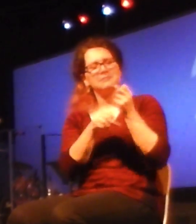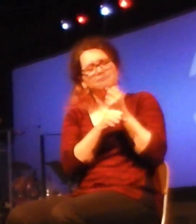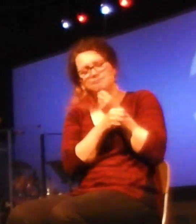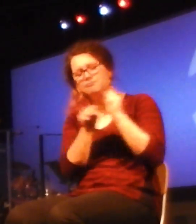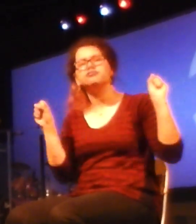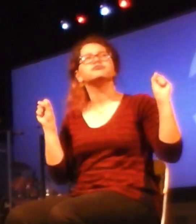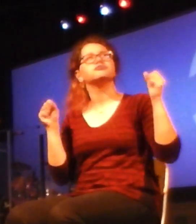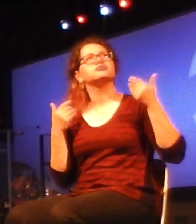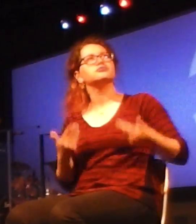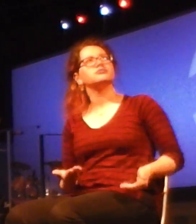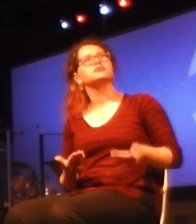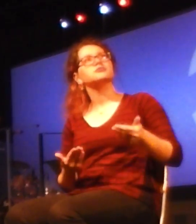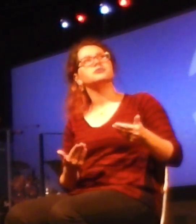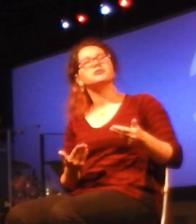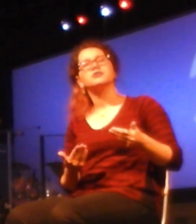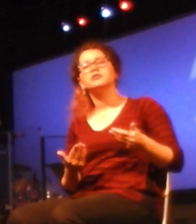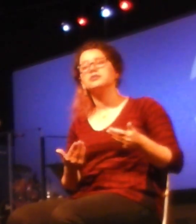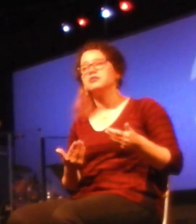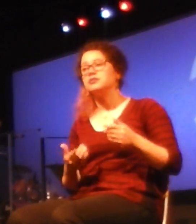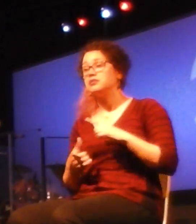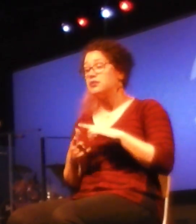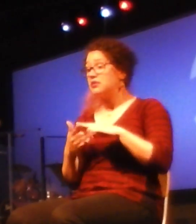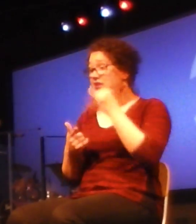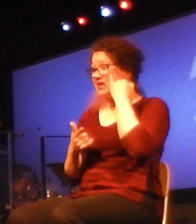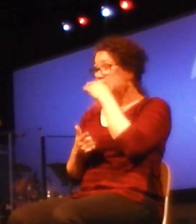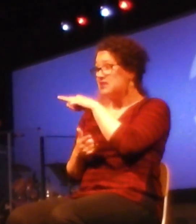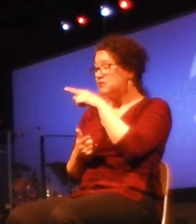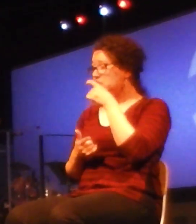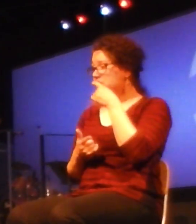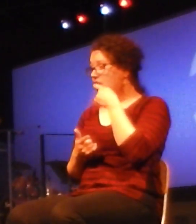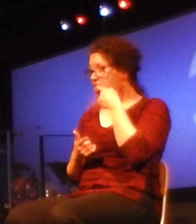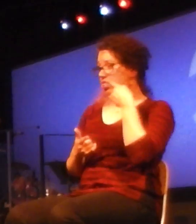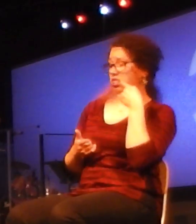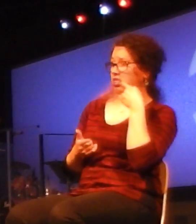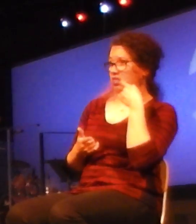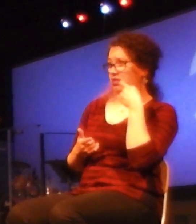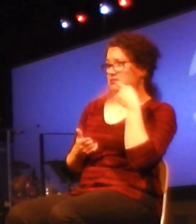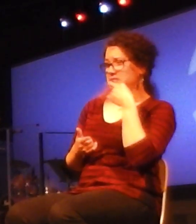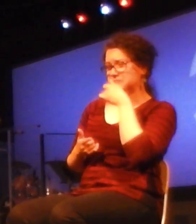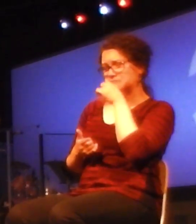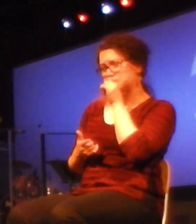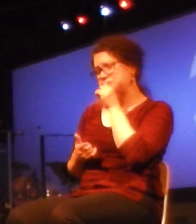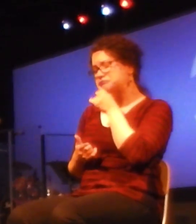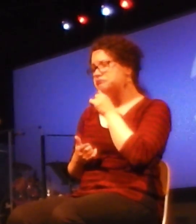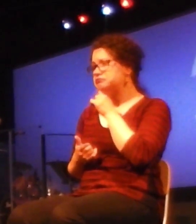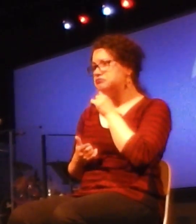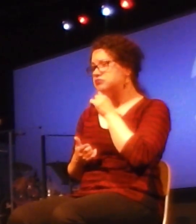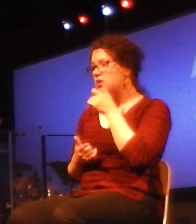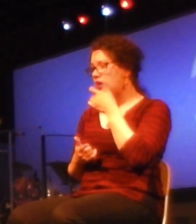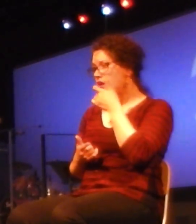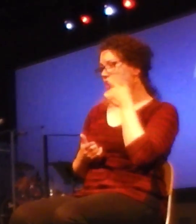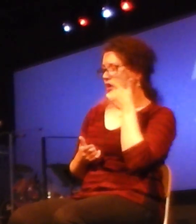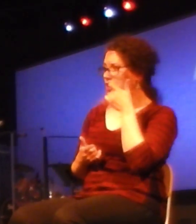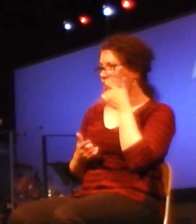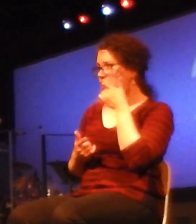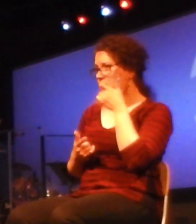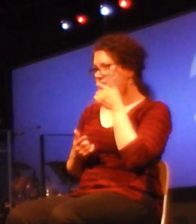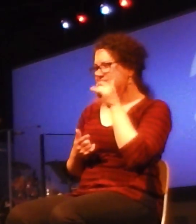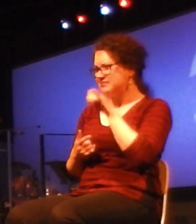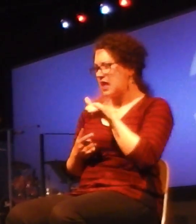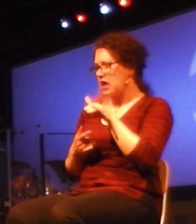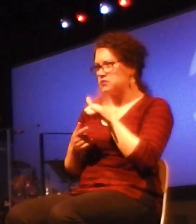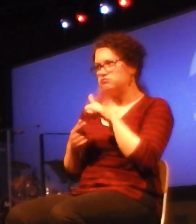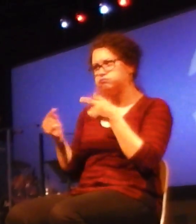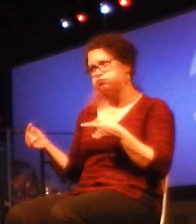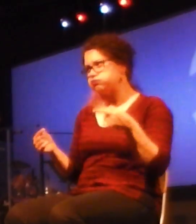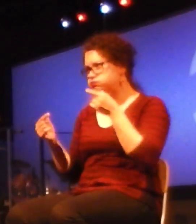that's so difficult about an addiction is that addictions become the loudest voice in our head.